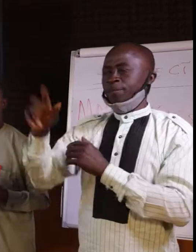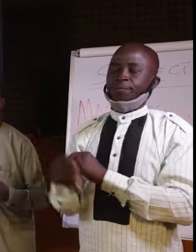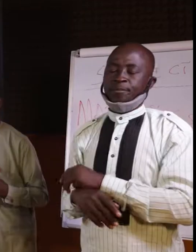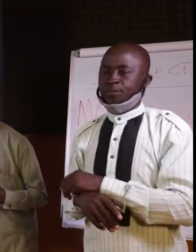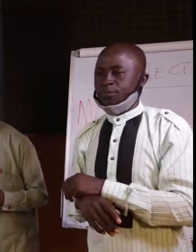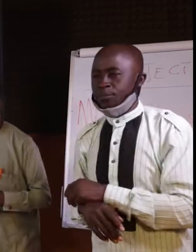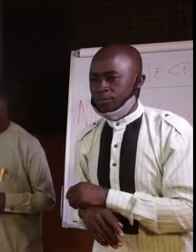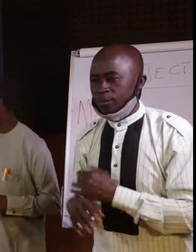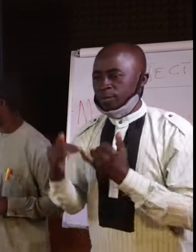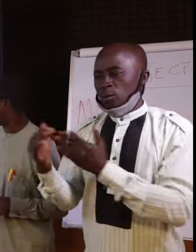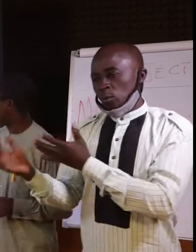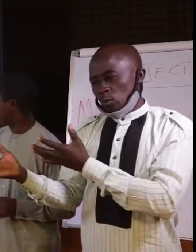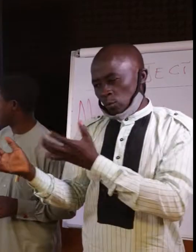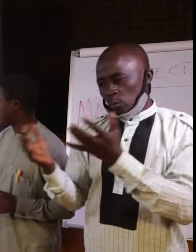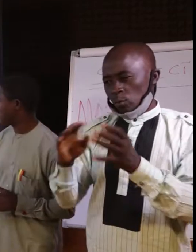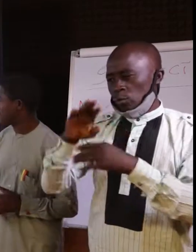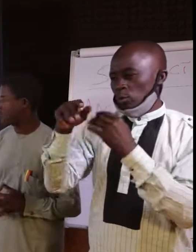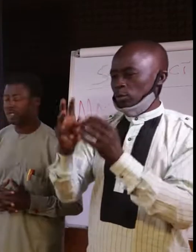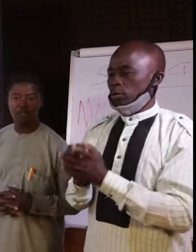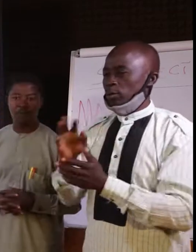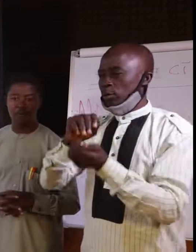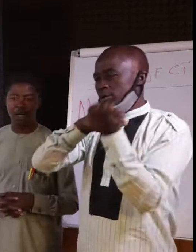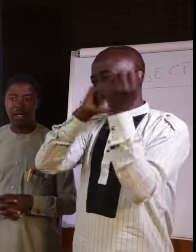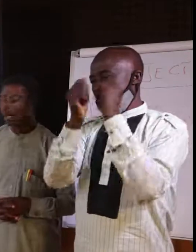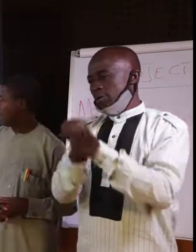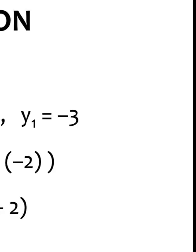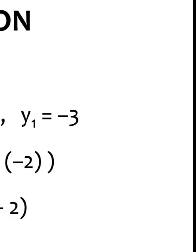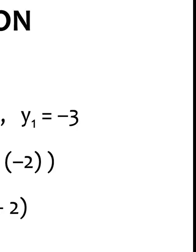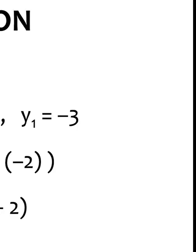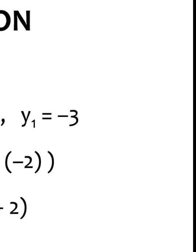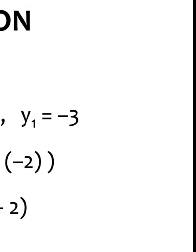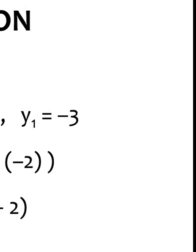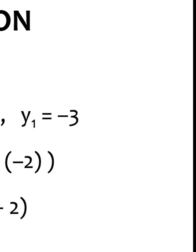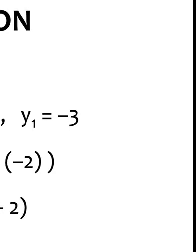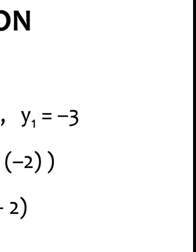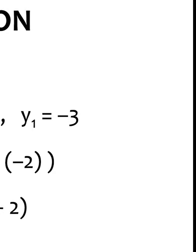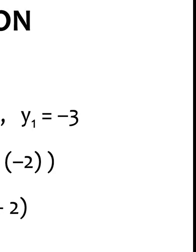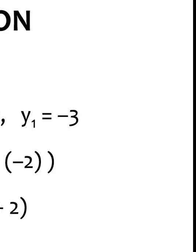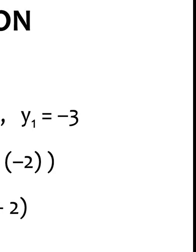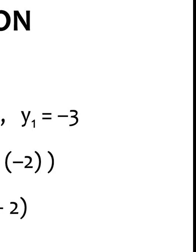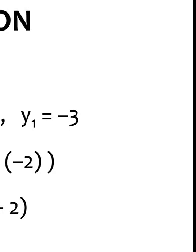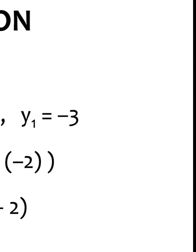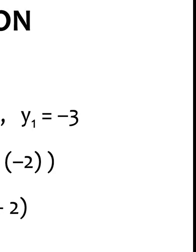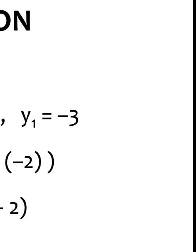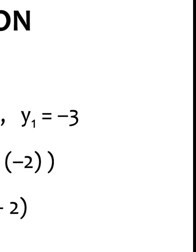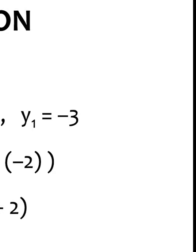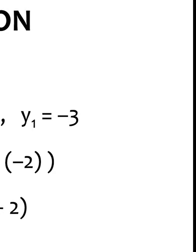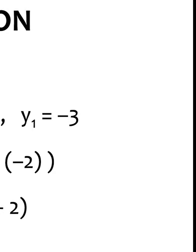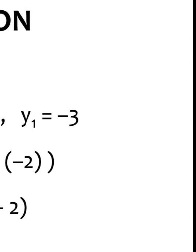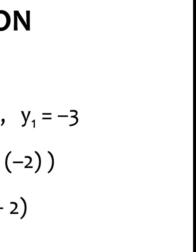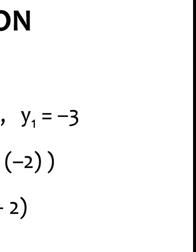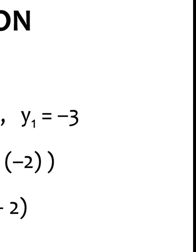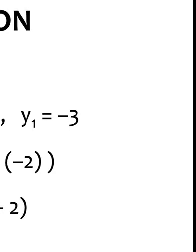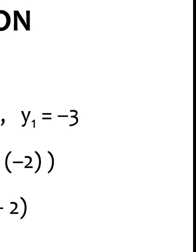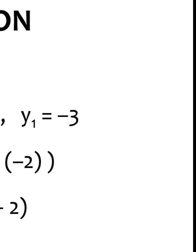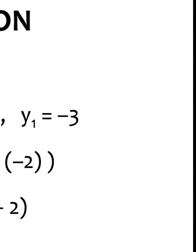Now you carry all the variables and then you substitute in the formula. Therefore, y minus